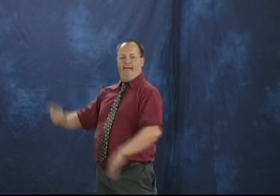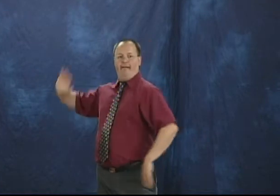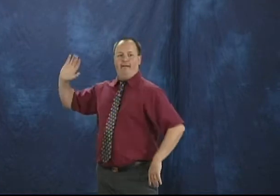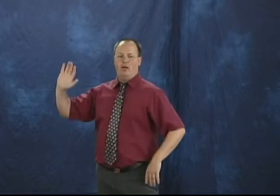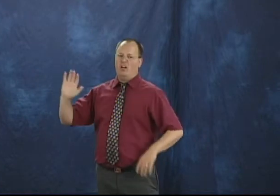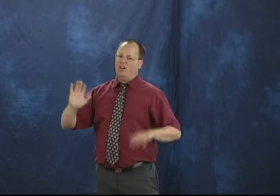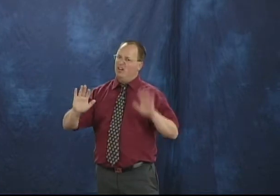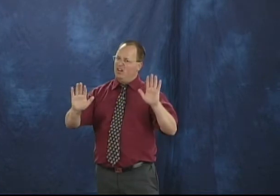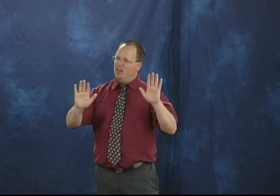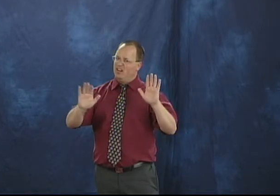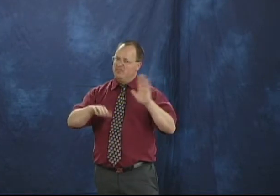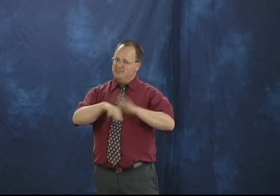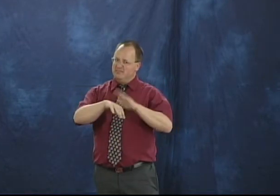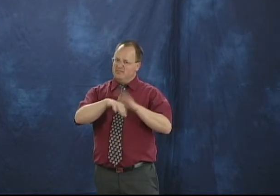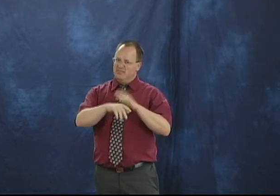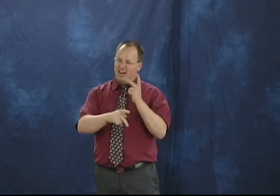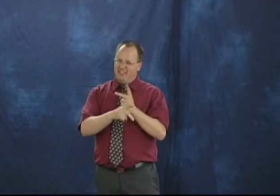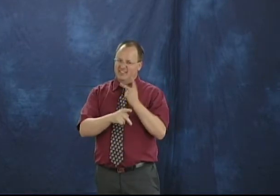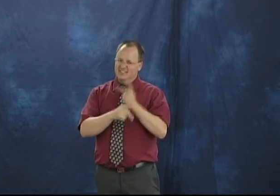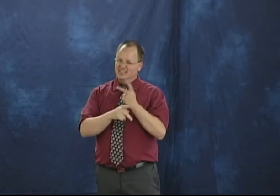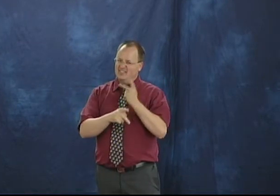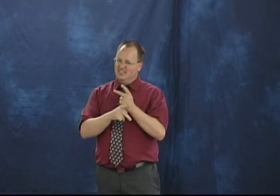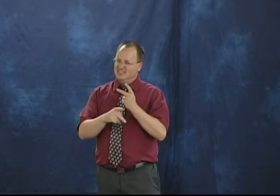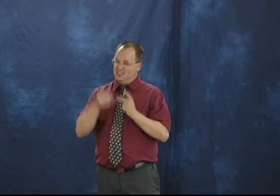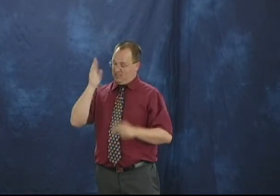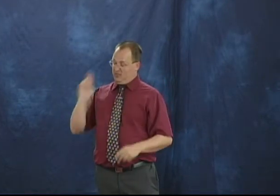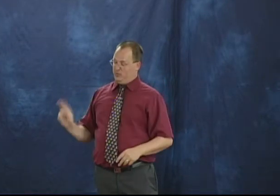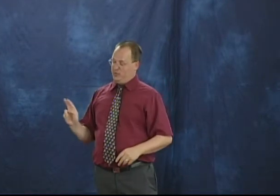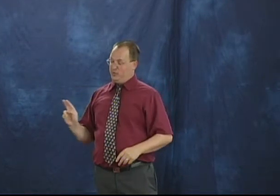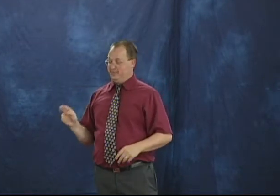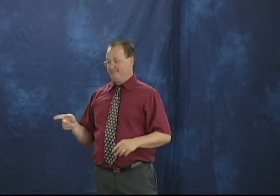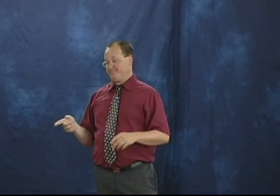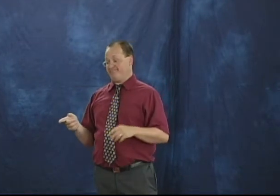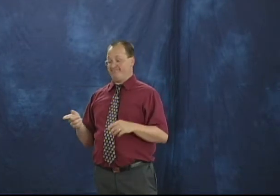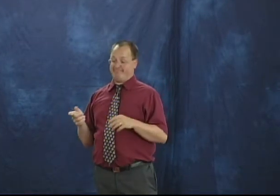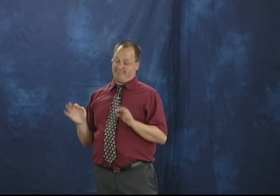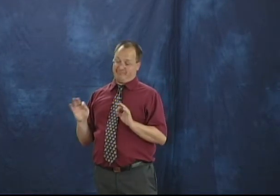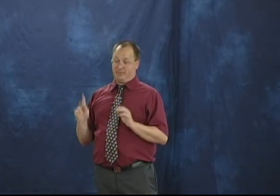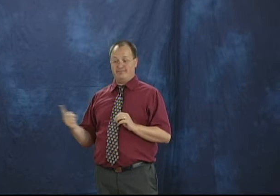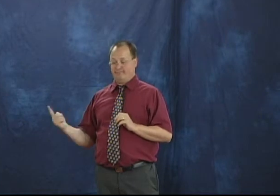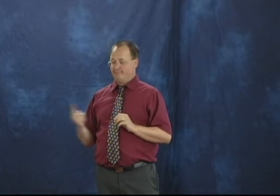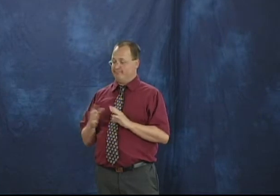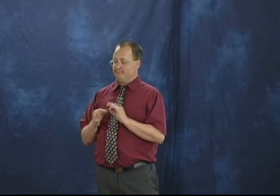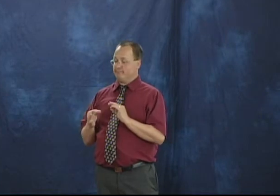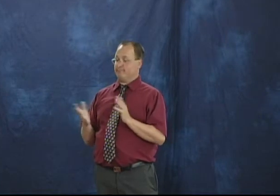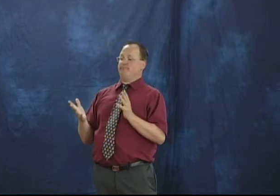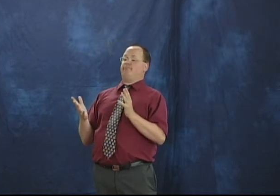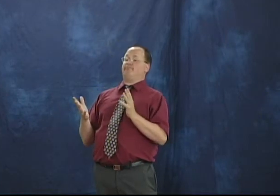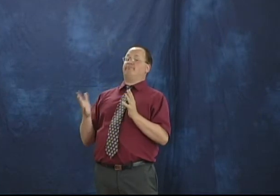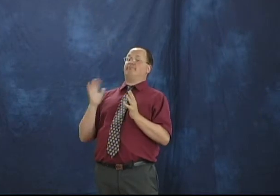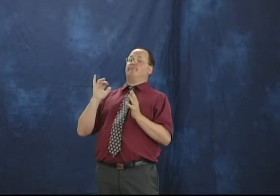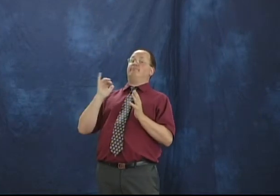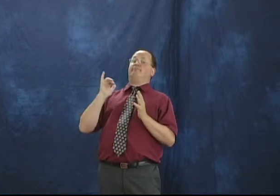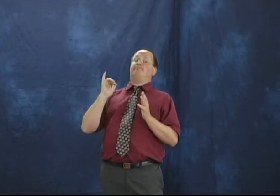But that's not the attitude of a disciple. I know I might have been tempted to do that, but we need to guard against that.